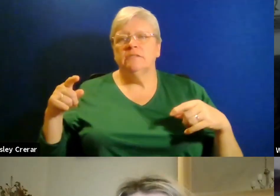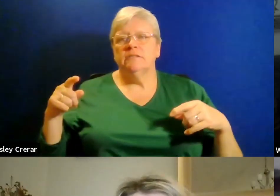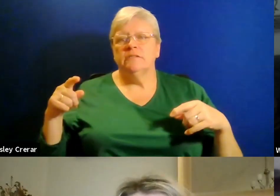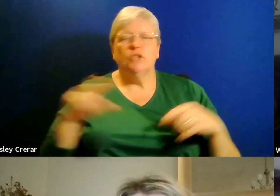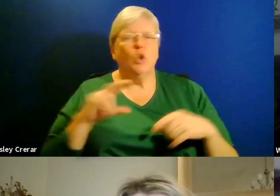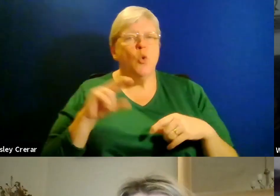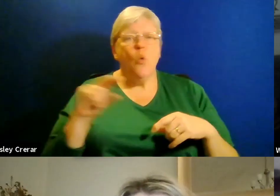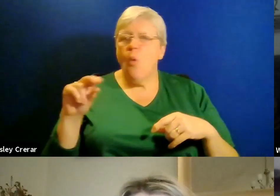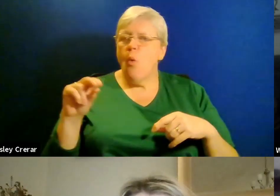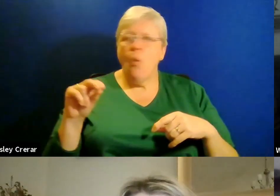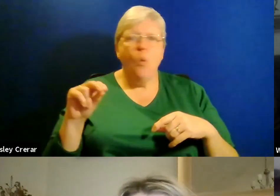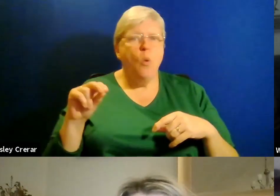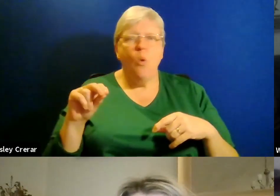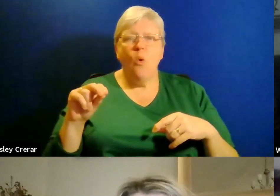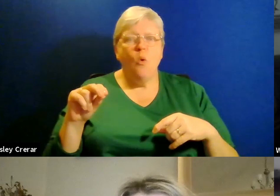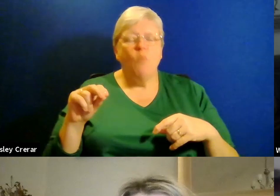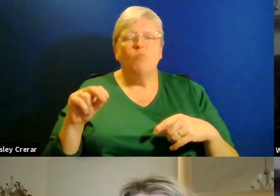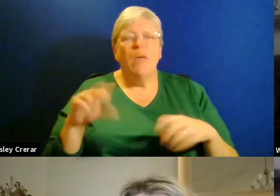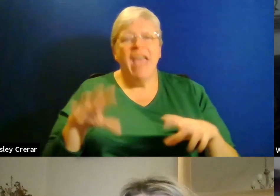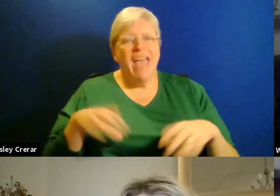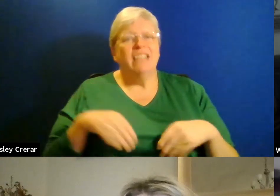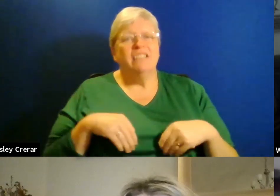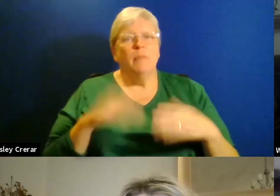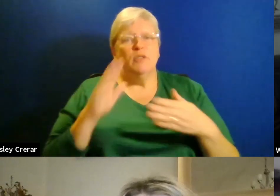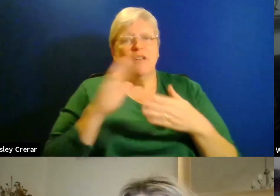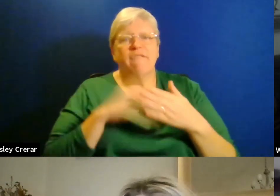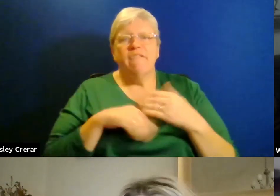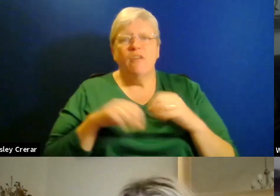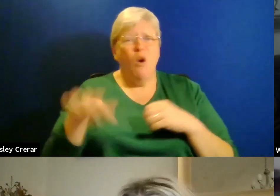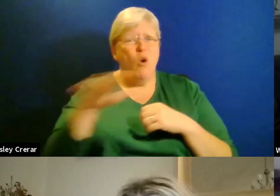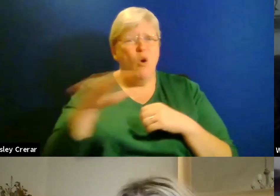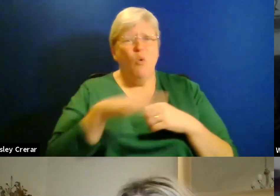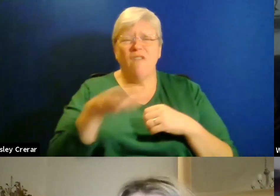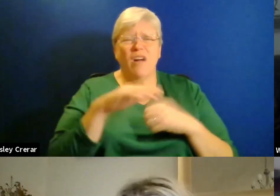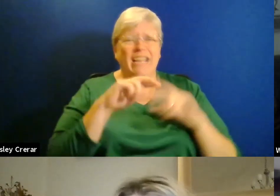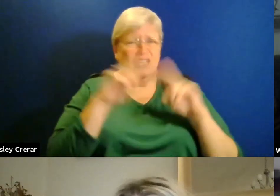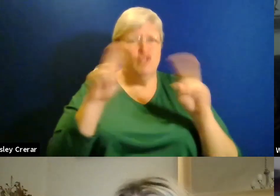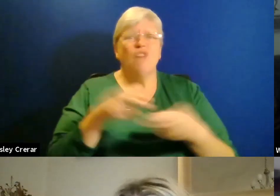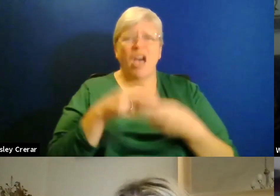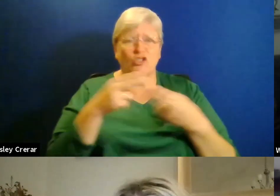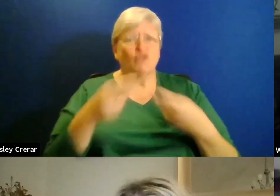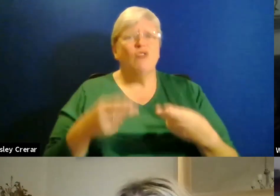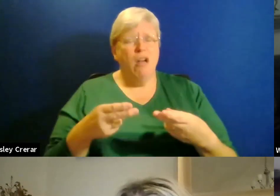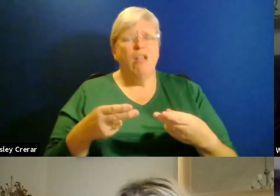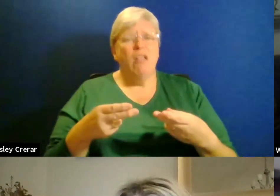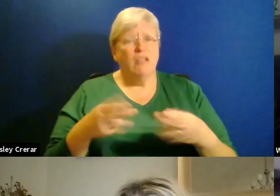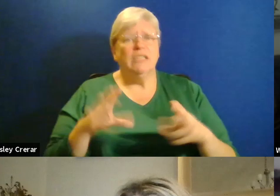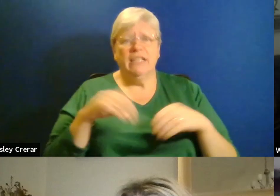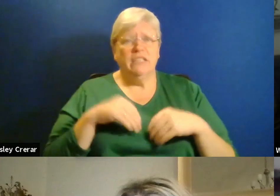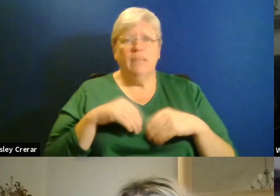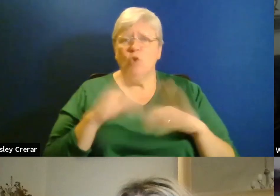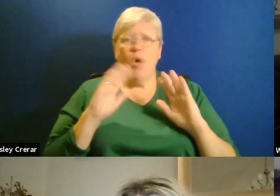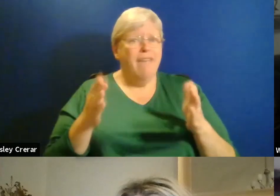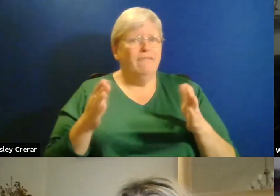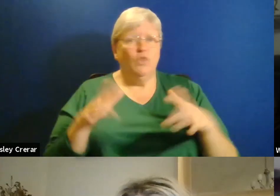No, they're not. We take submissions from all over the place, just internationally. So you don't have to